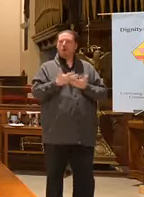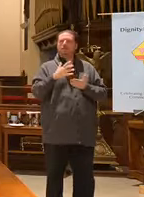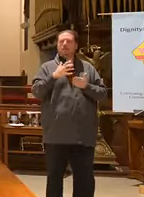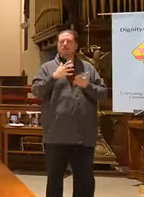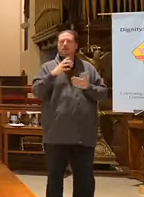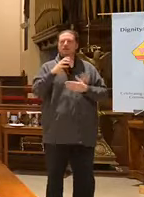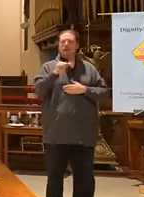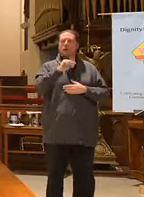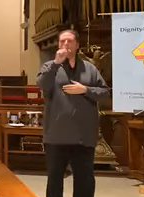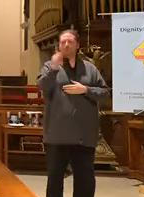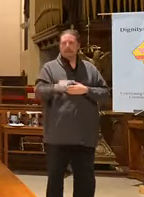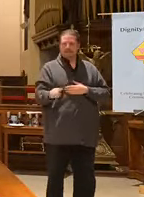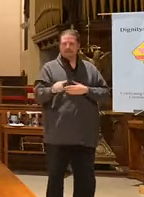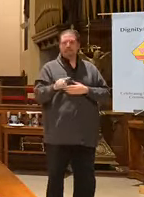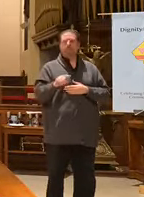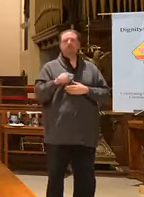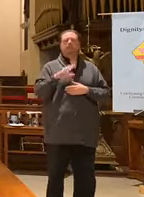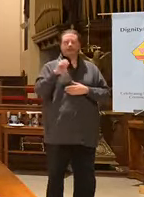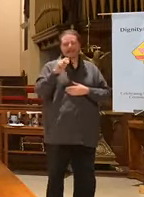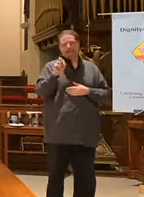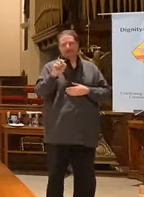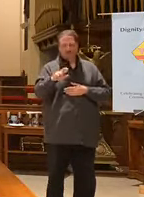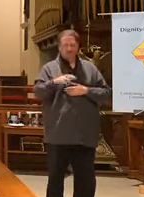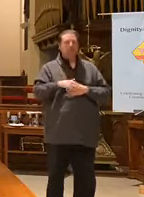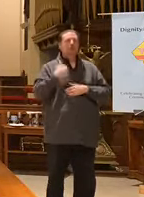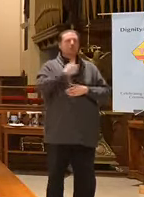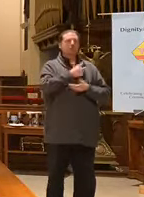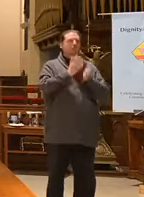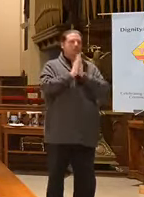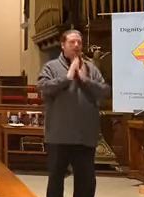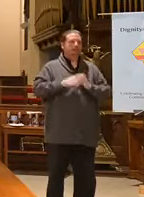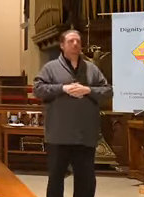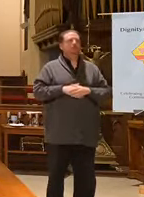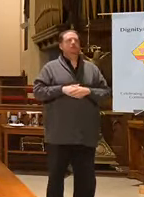and Alzheimer's. Let's pray to the Lord. God.